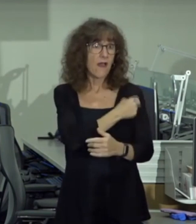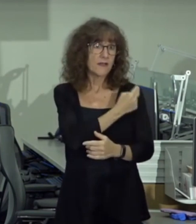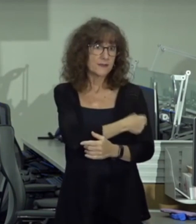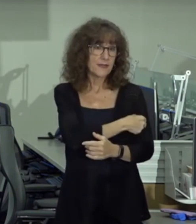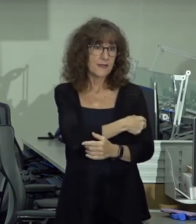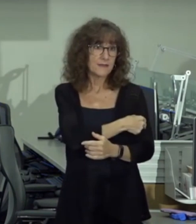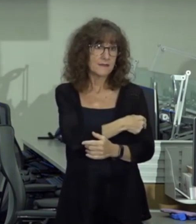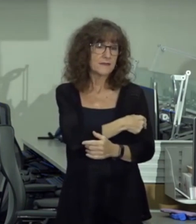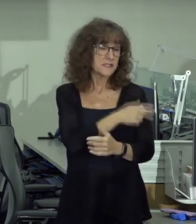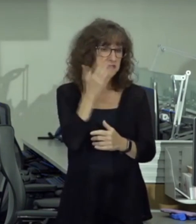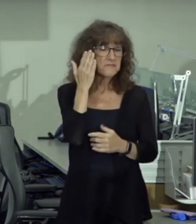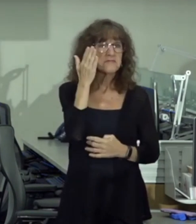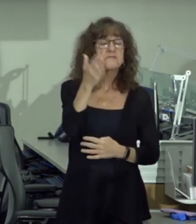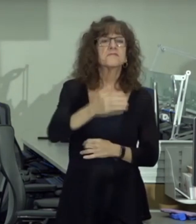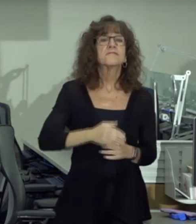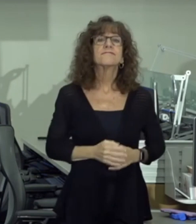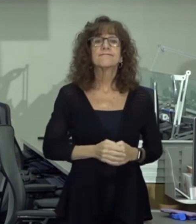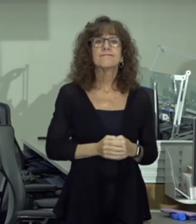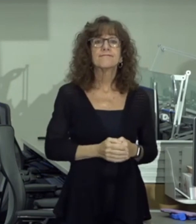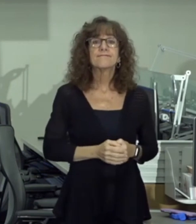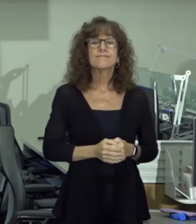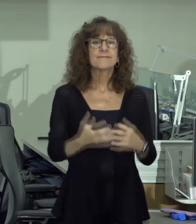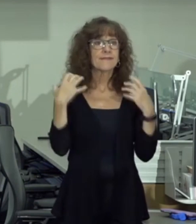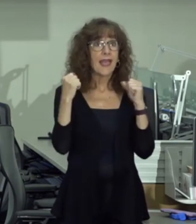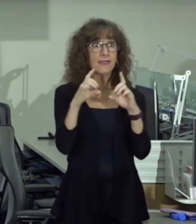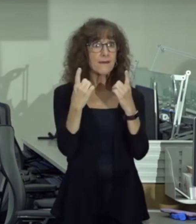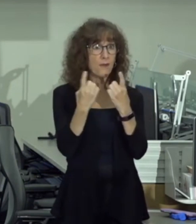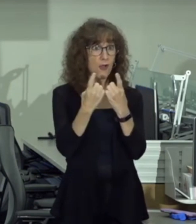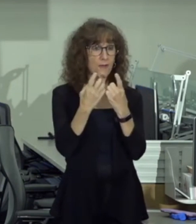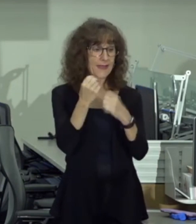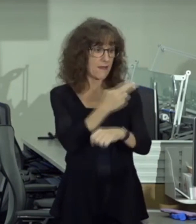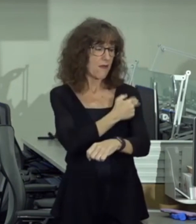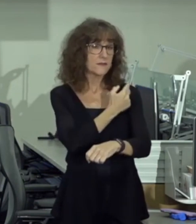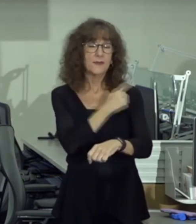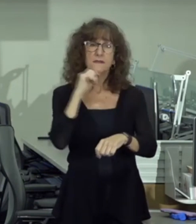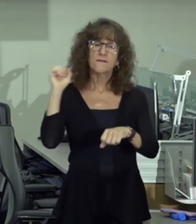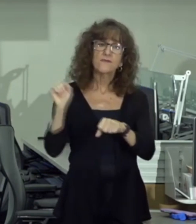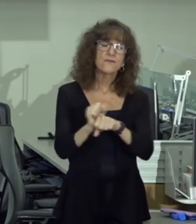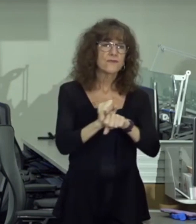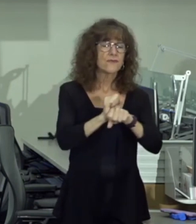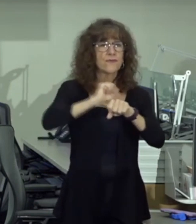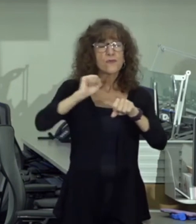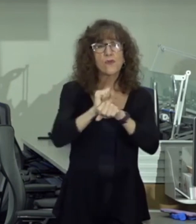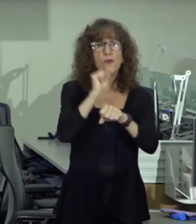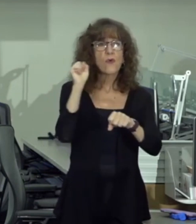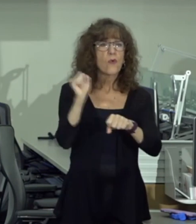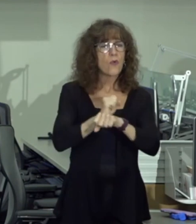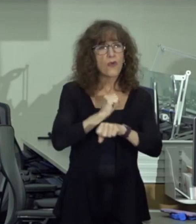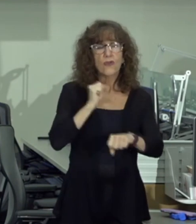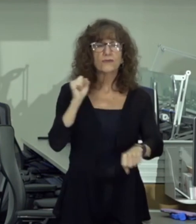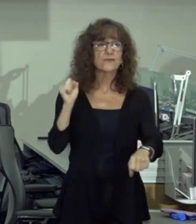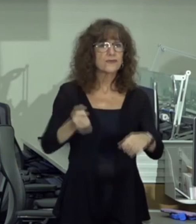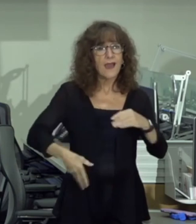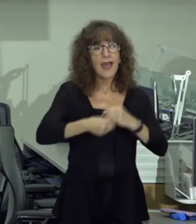the foreseeable future. The health department and our hospitals have worked very hard to scale up bed